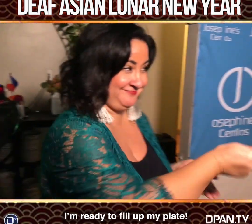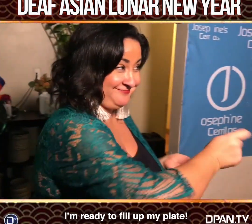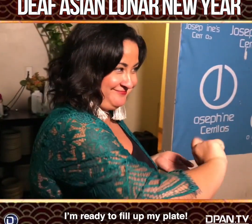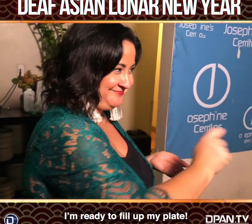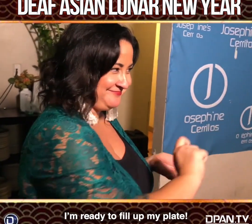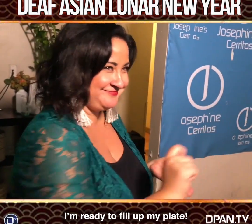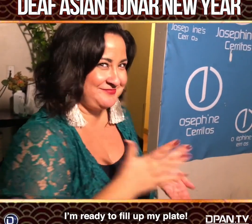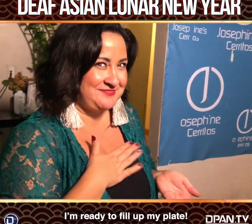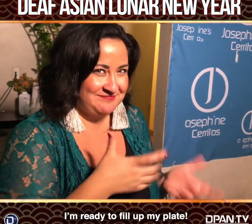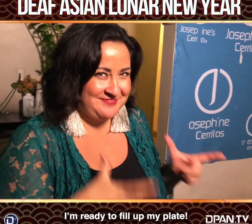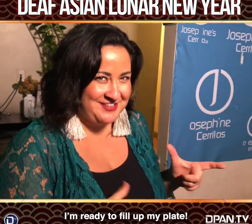fill up my plate.